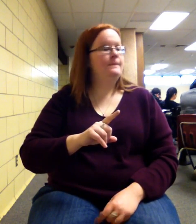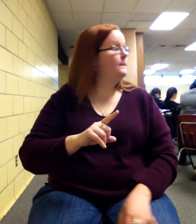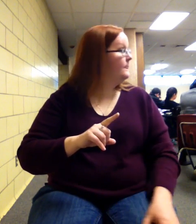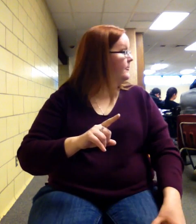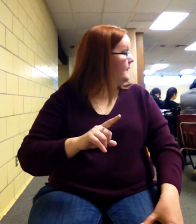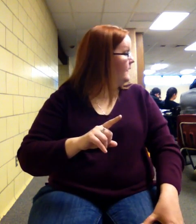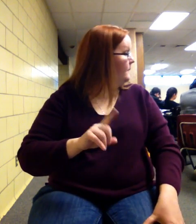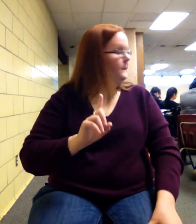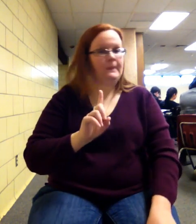105.